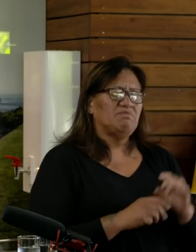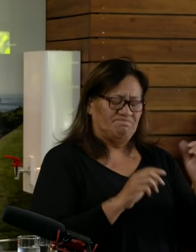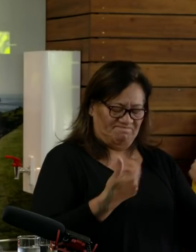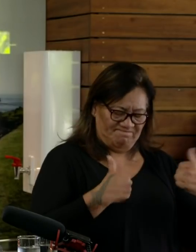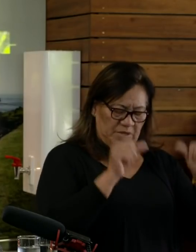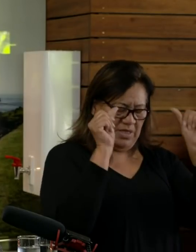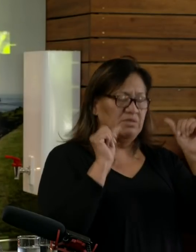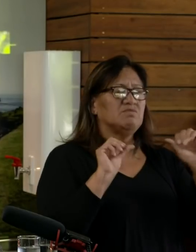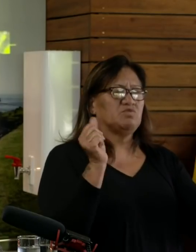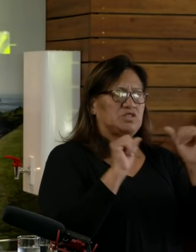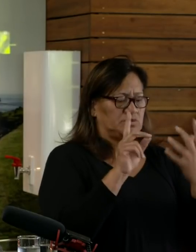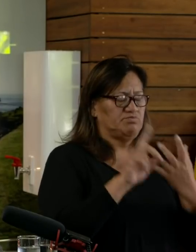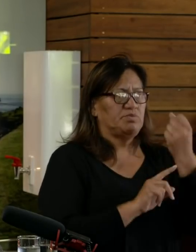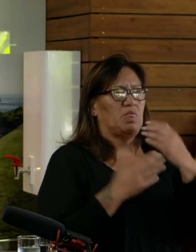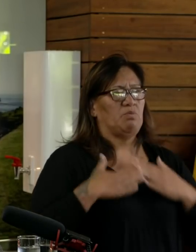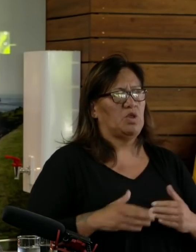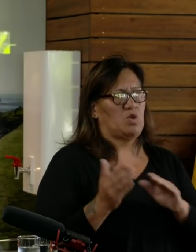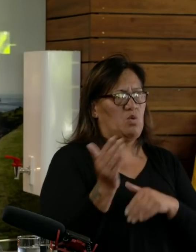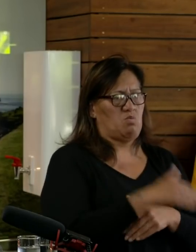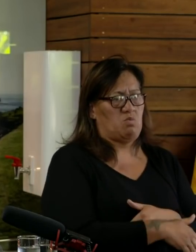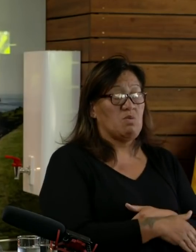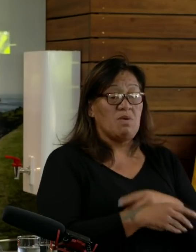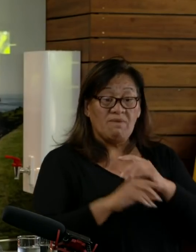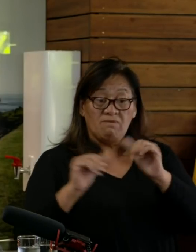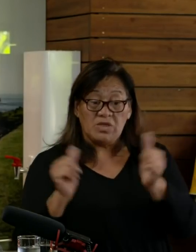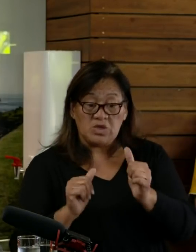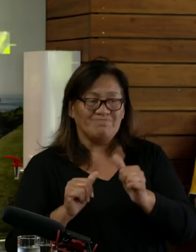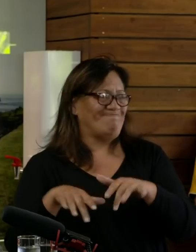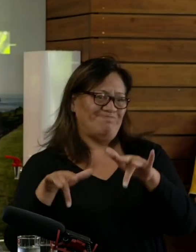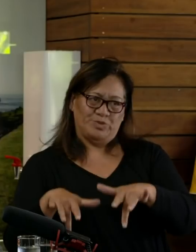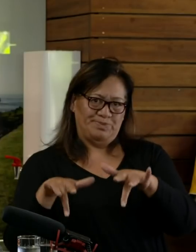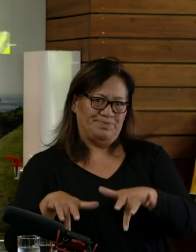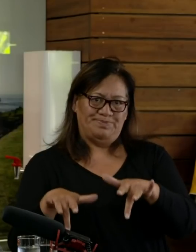completed today's mission. But it's not over yet.